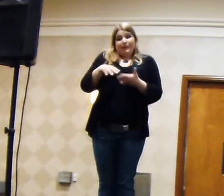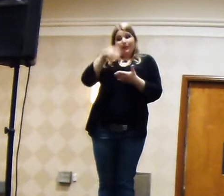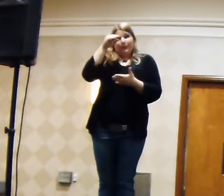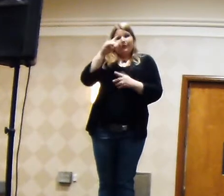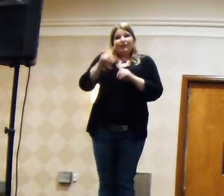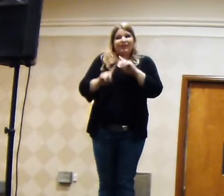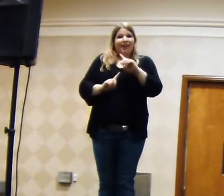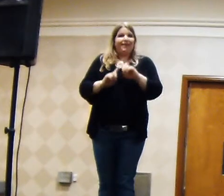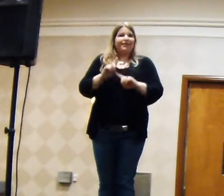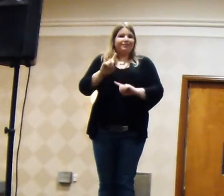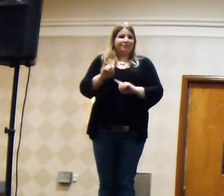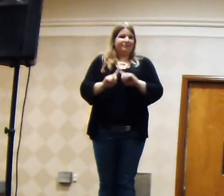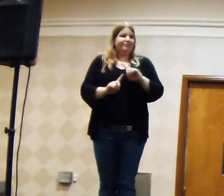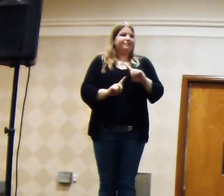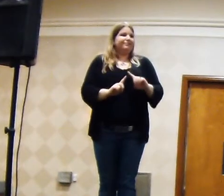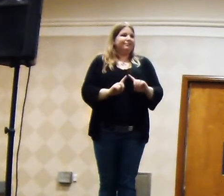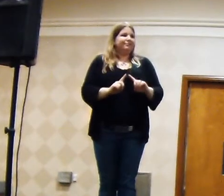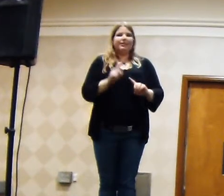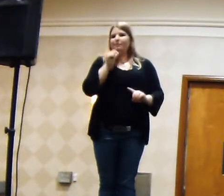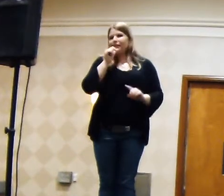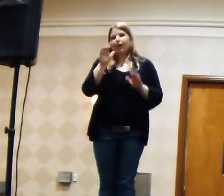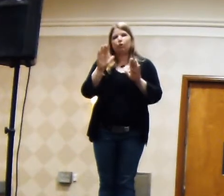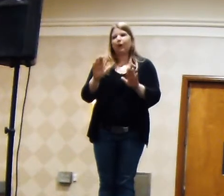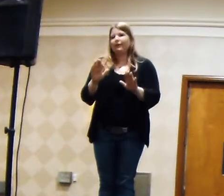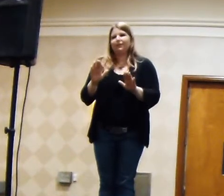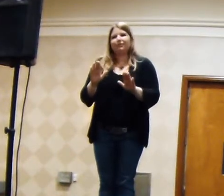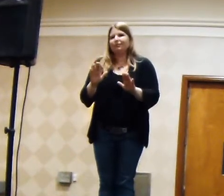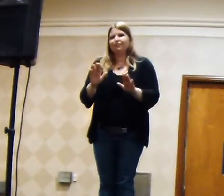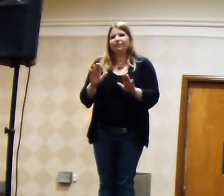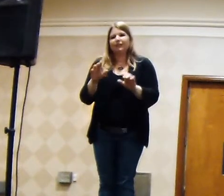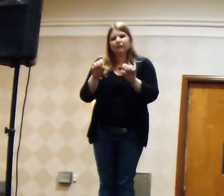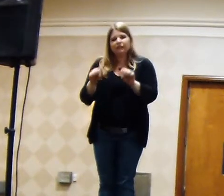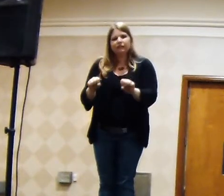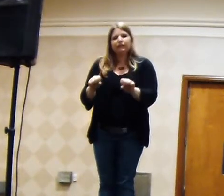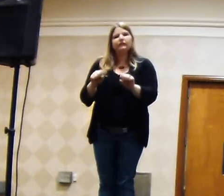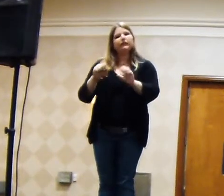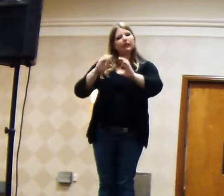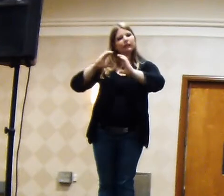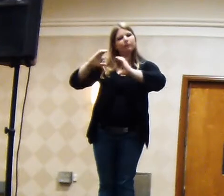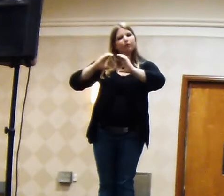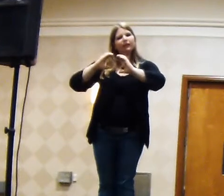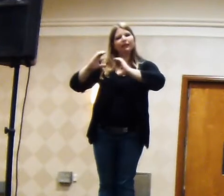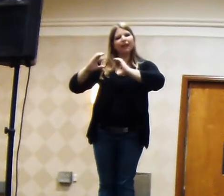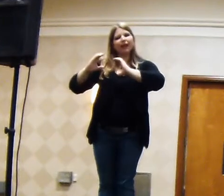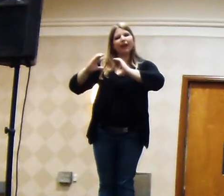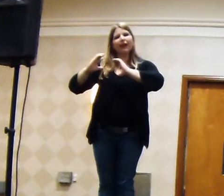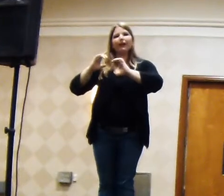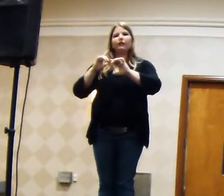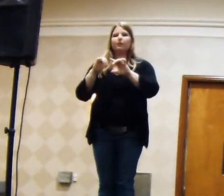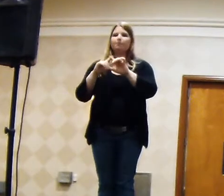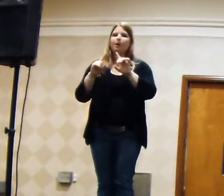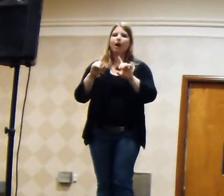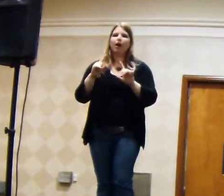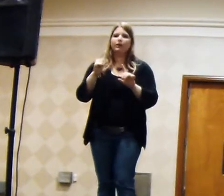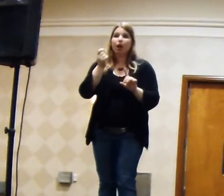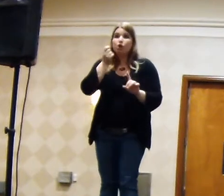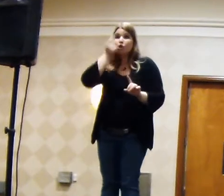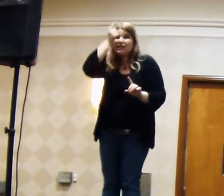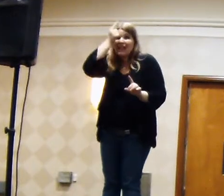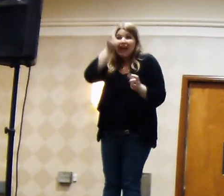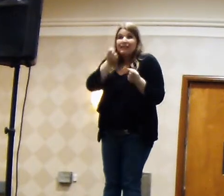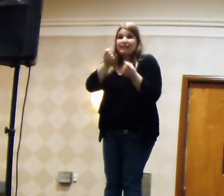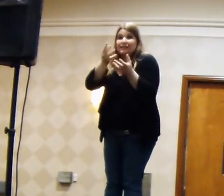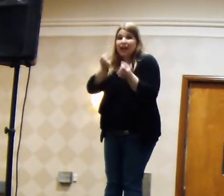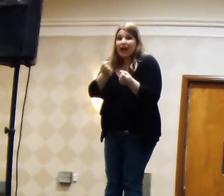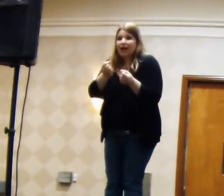and I'm still not great at it. I can communicate, but it's harder for me to read it. And I'm really sorry about that